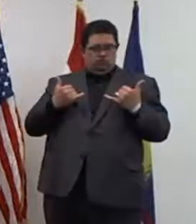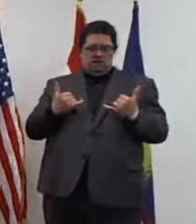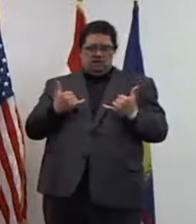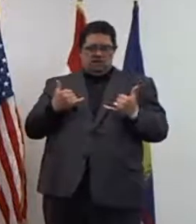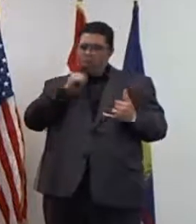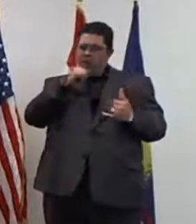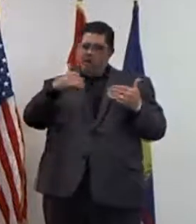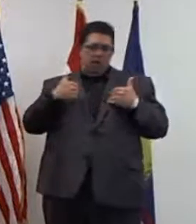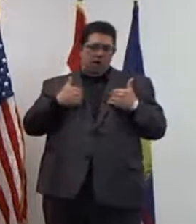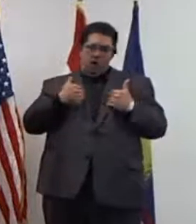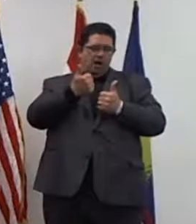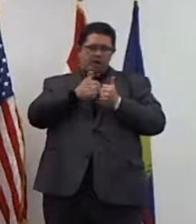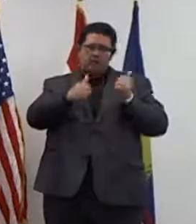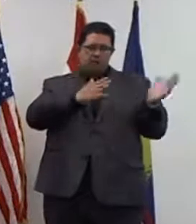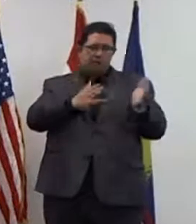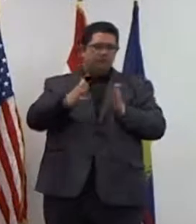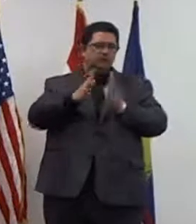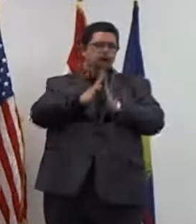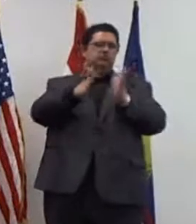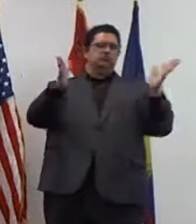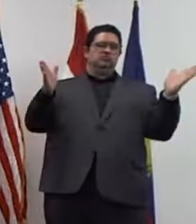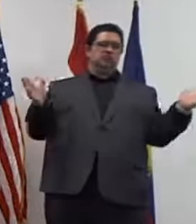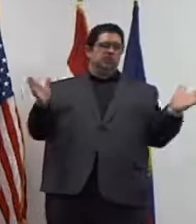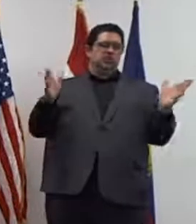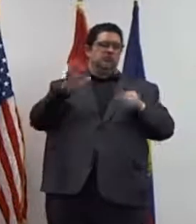plans for a general countywide curfew.